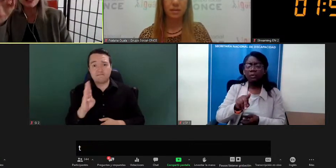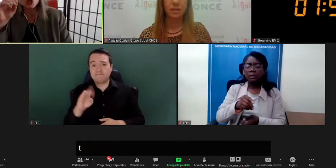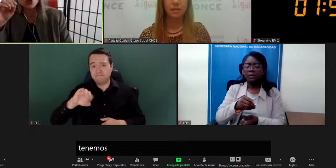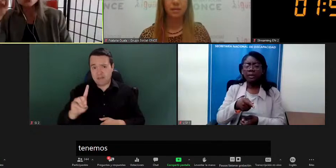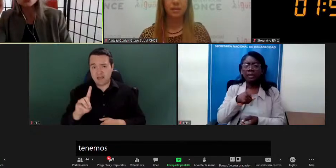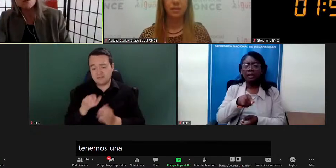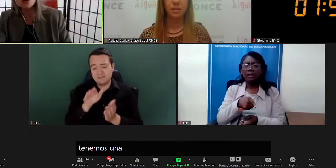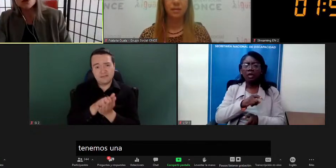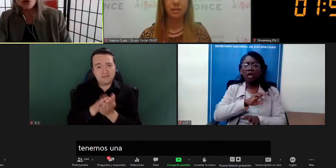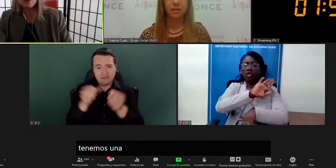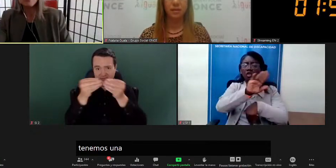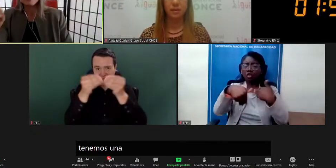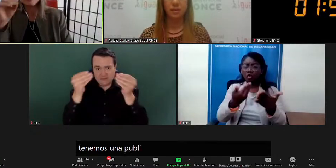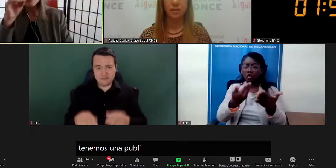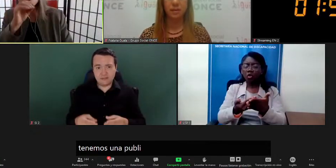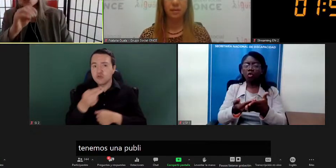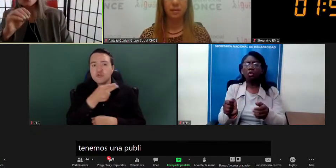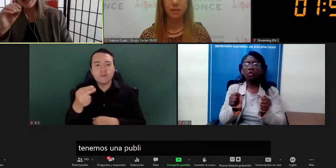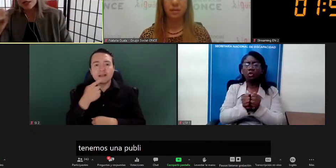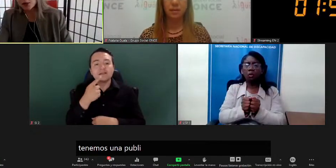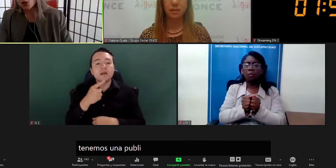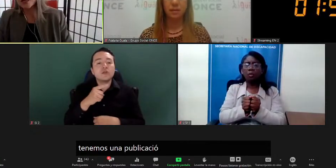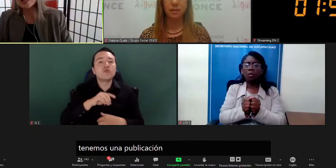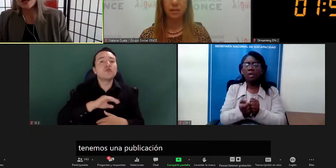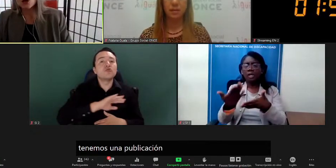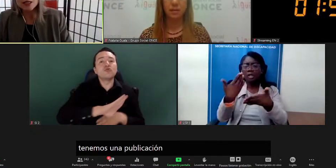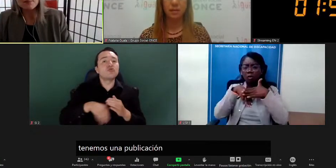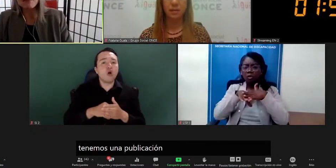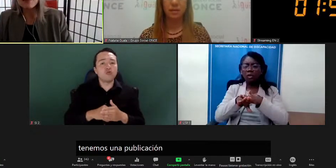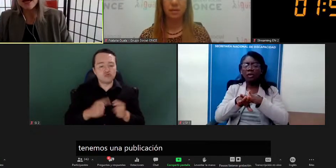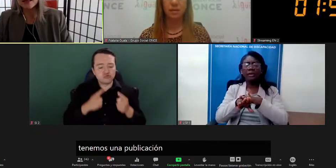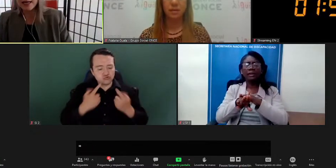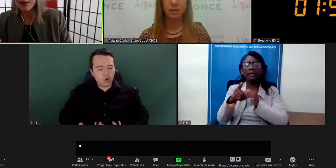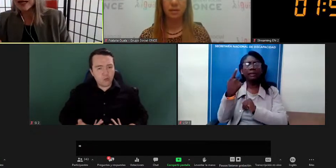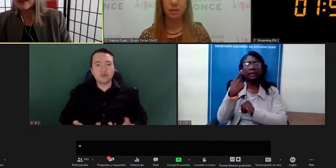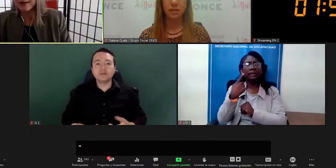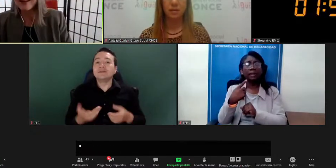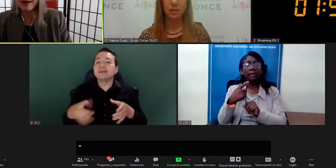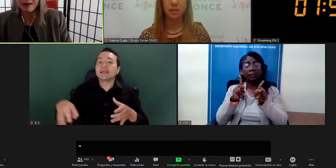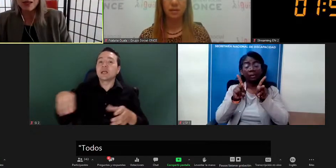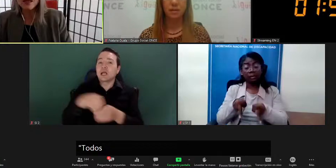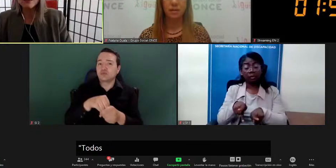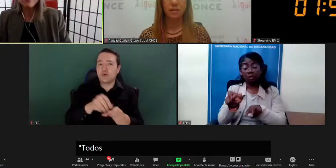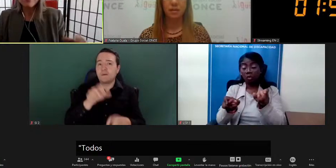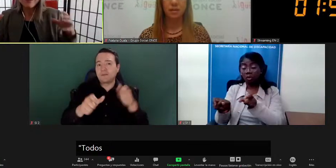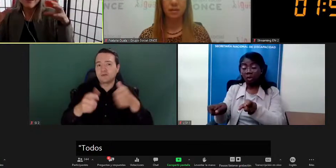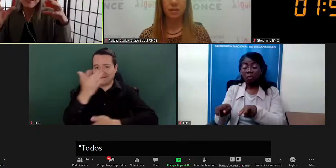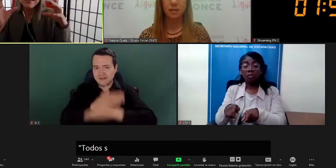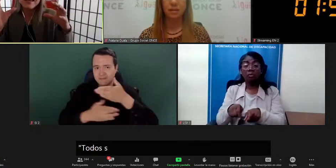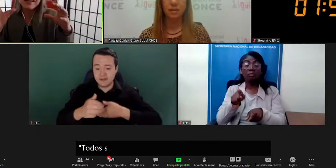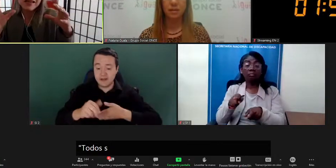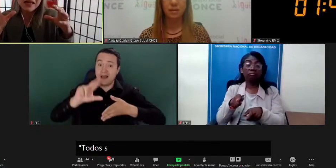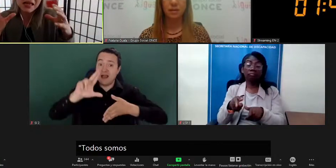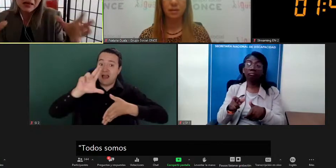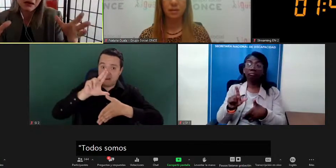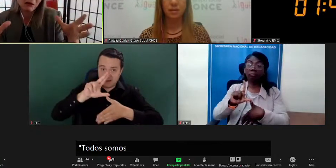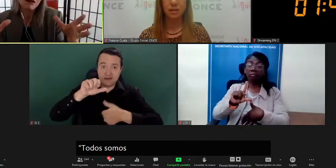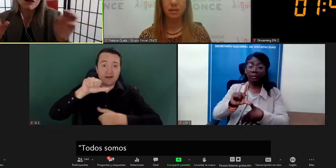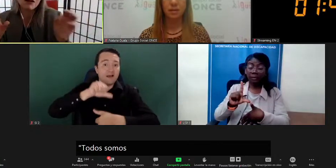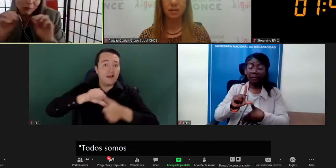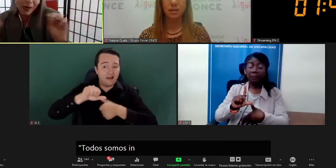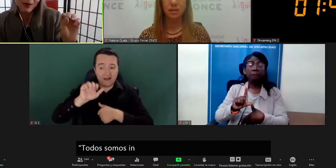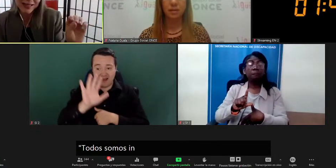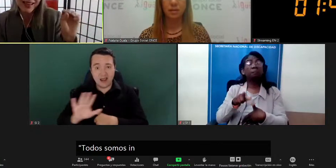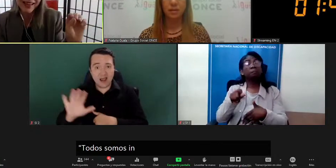a publication by idb called todos somos we're all our inclusion of persons with